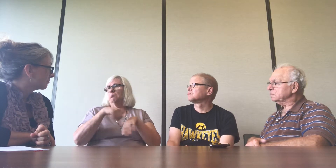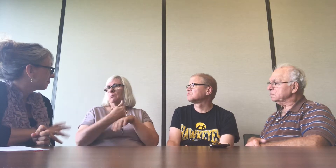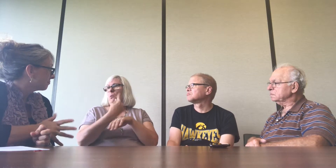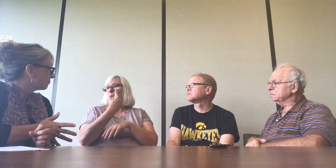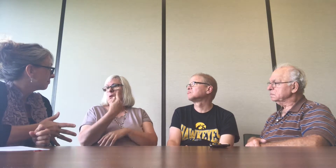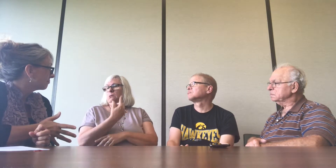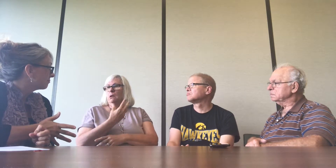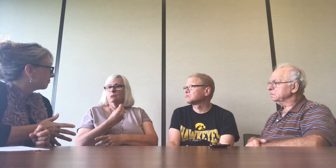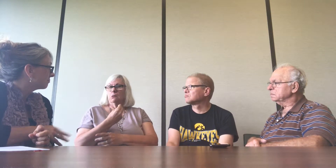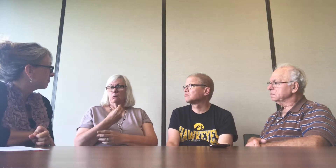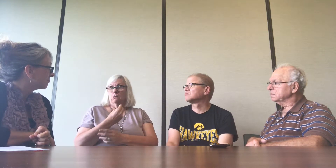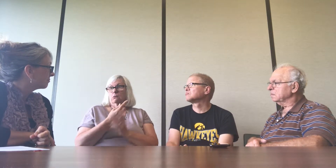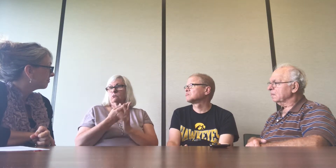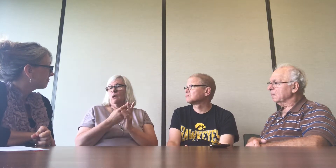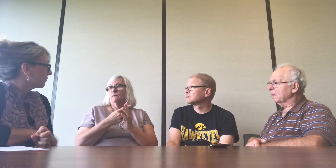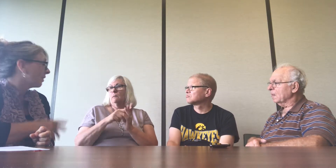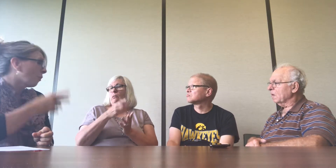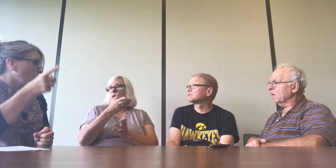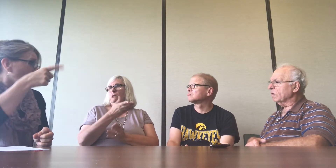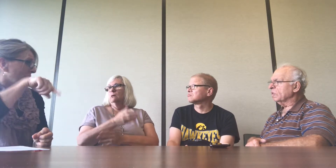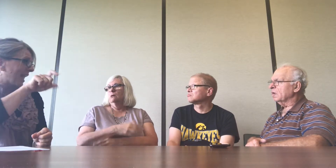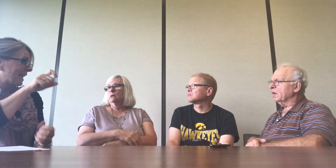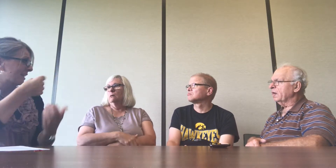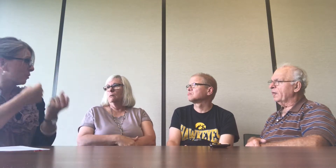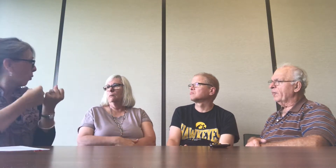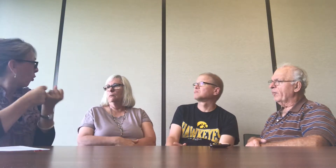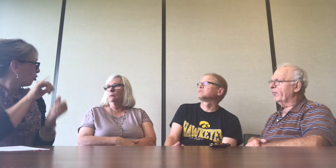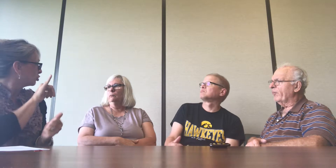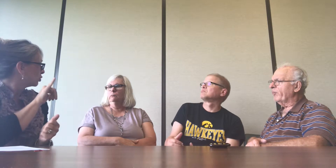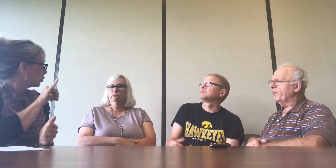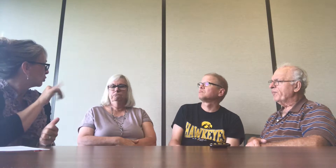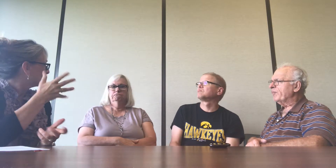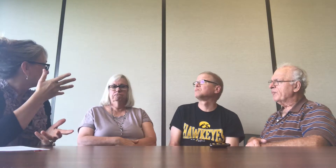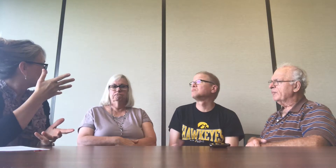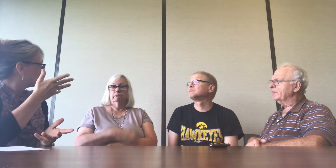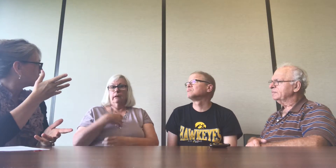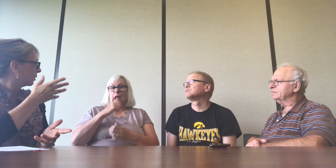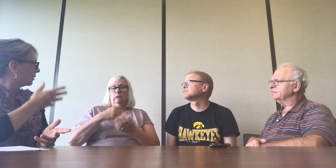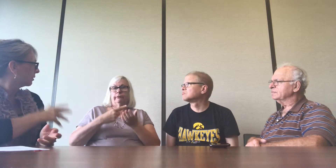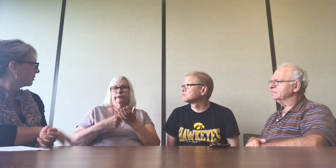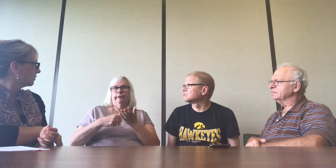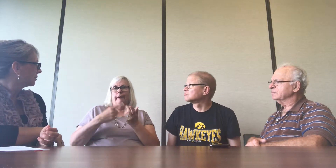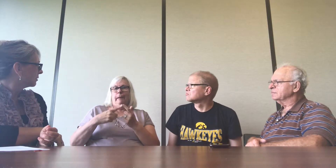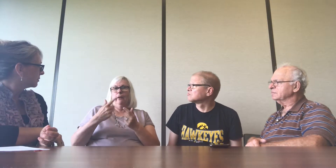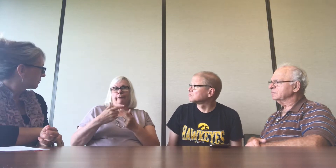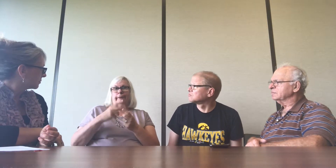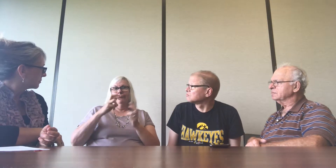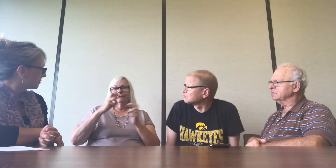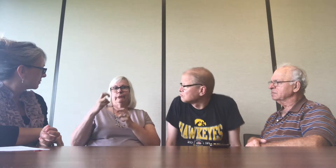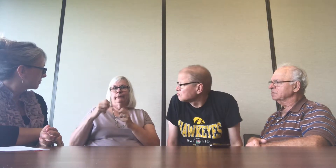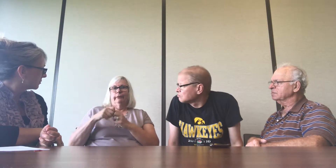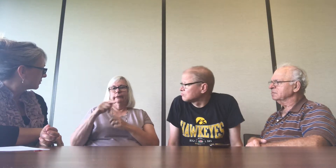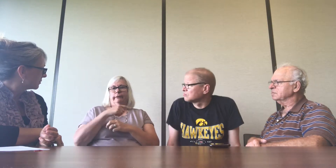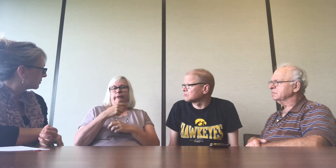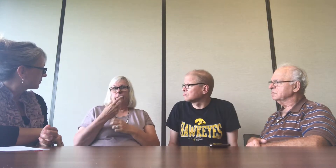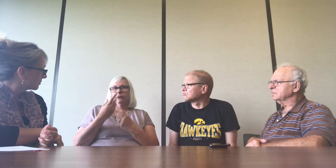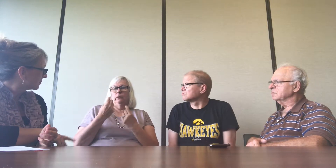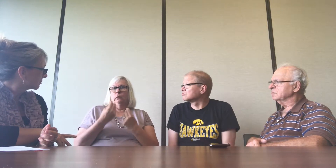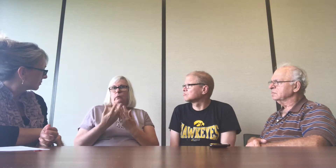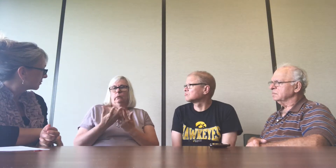Surely. I know other CODAs. Maybe I could talk to them and get them to set one up. Jennifer,